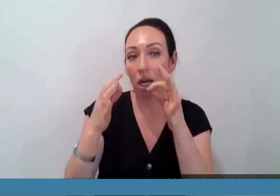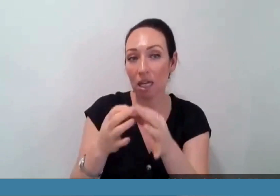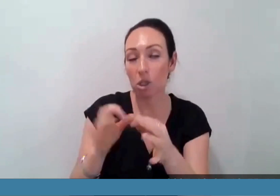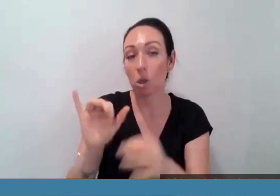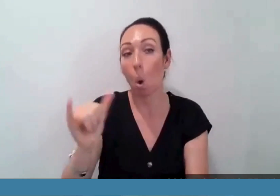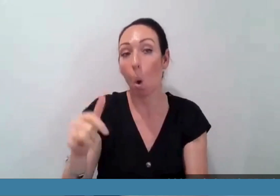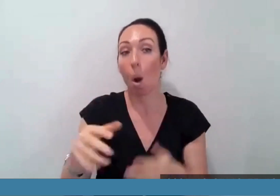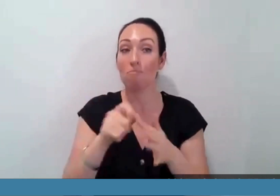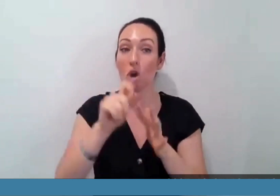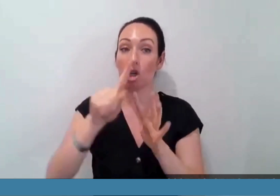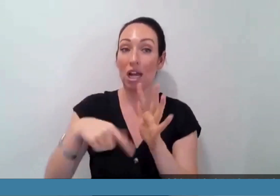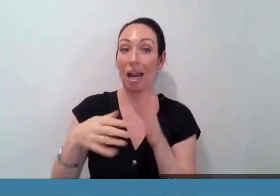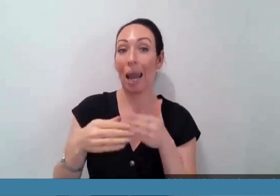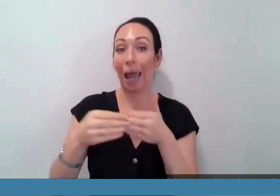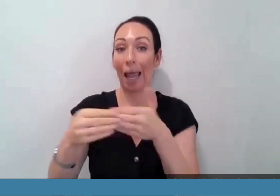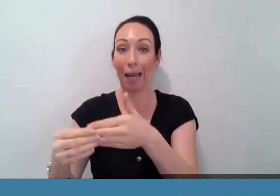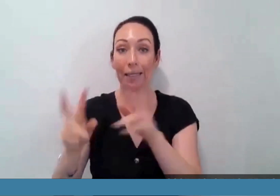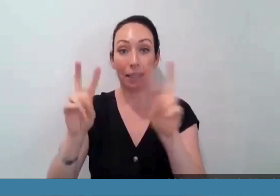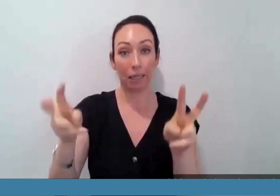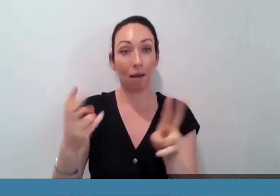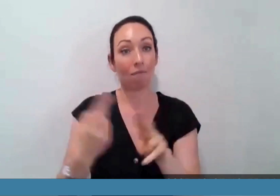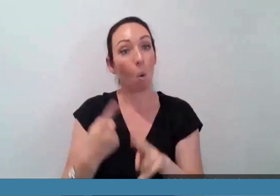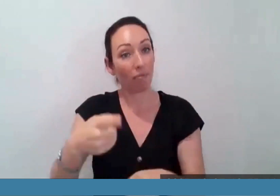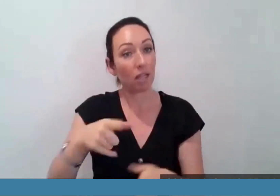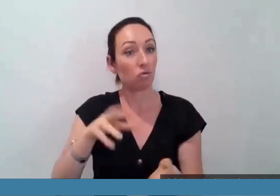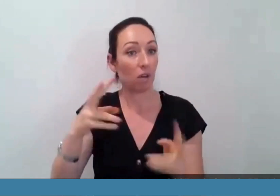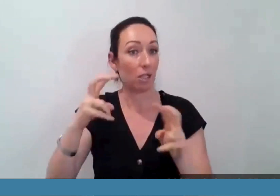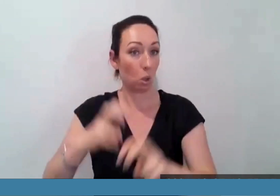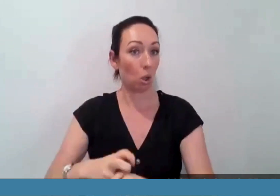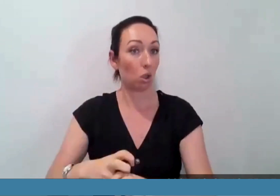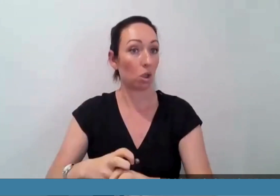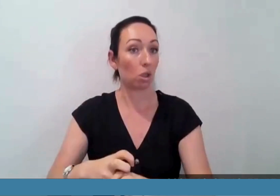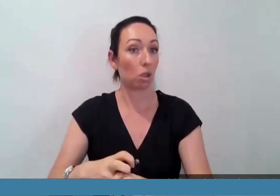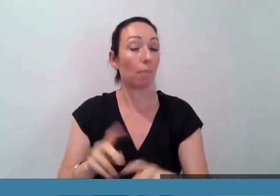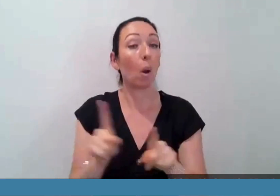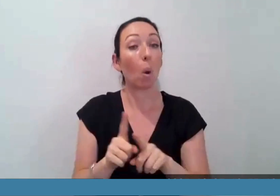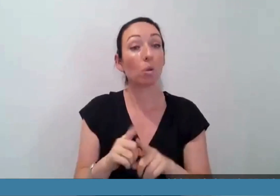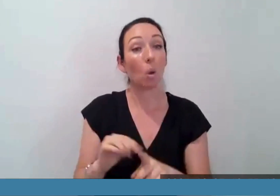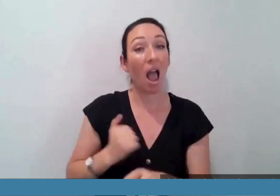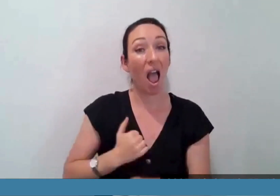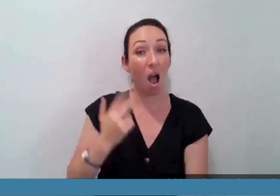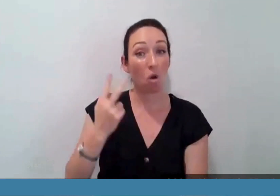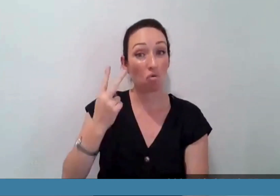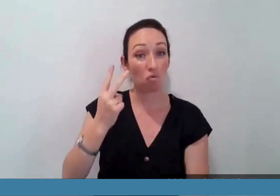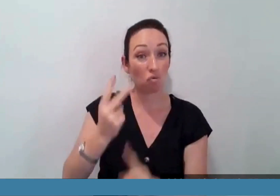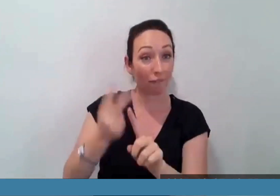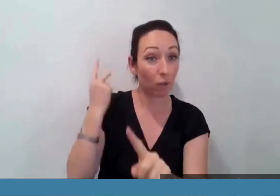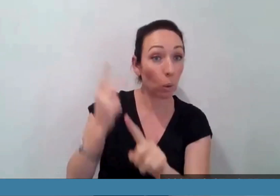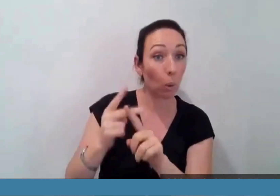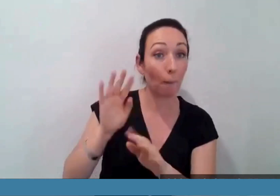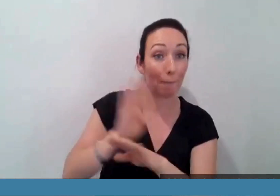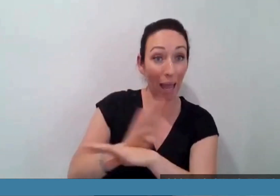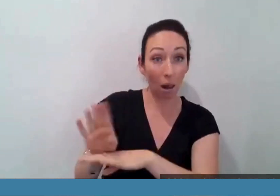the commissioned research. And the review panels will be assessing teams as a whole.